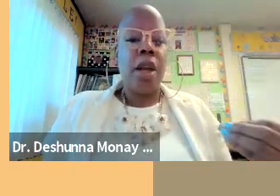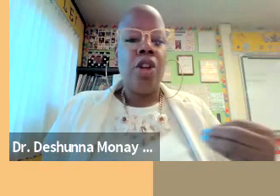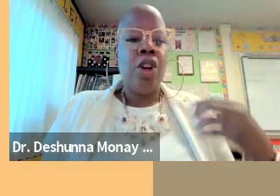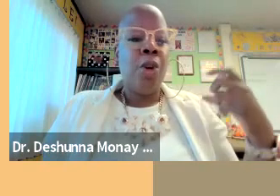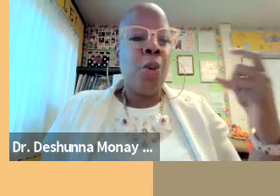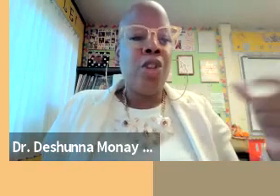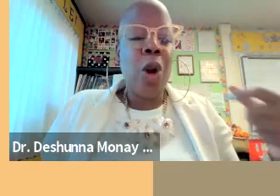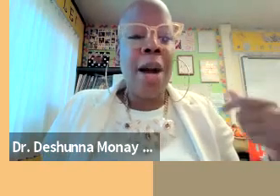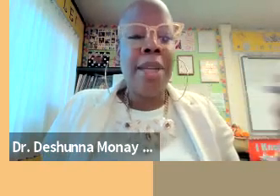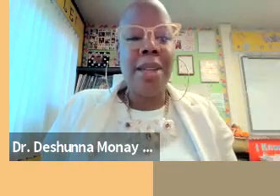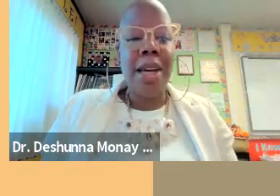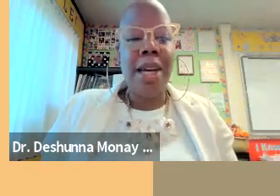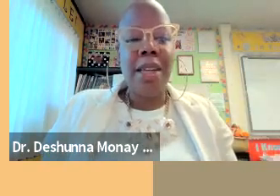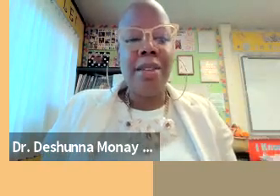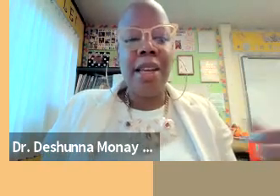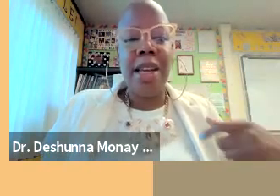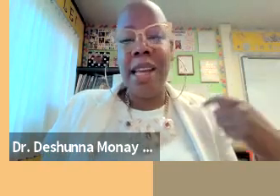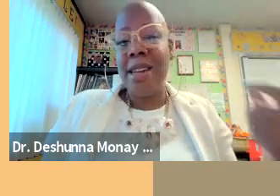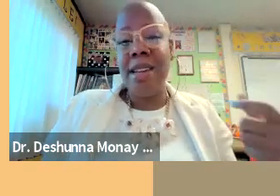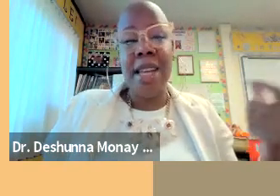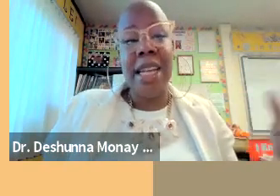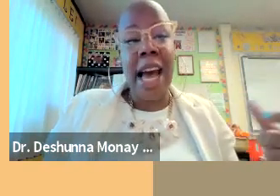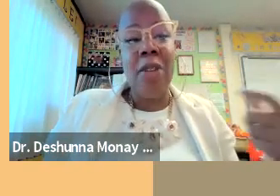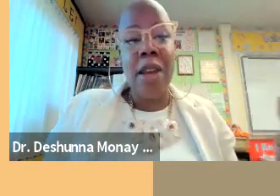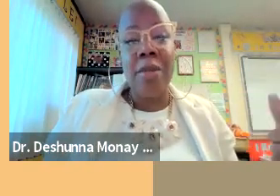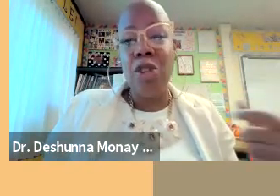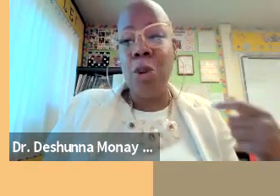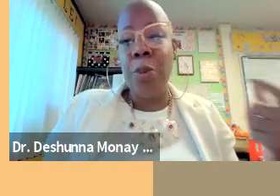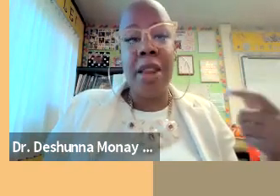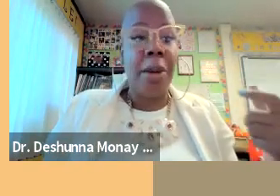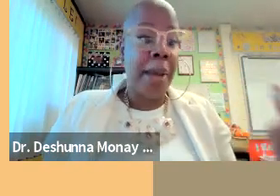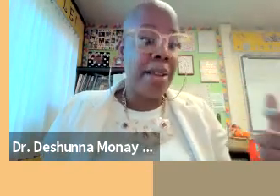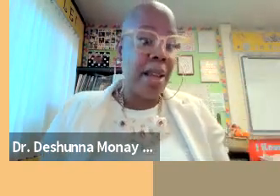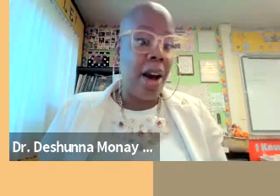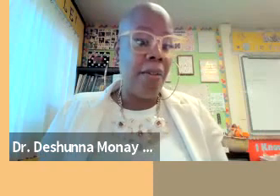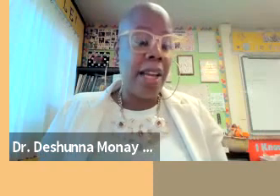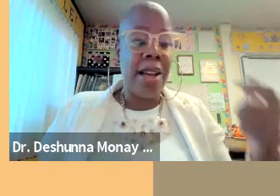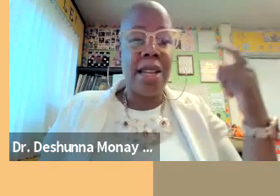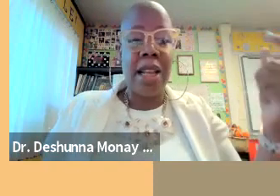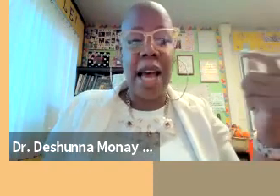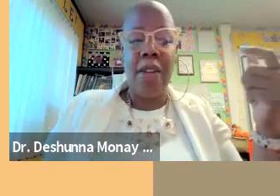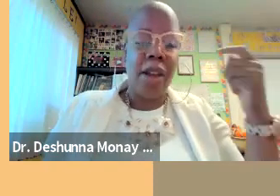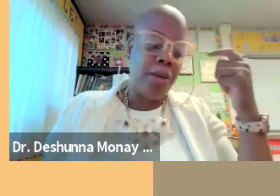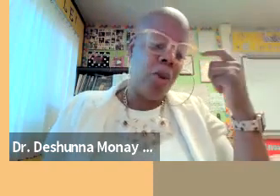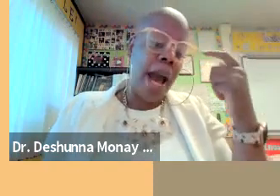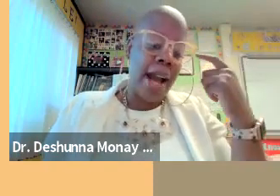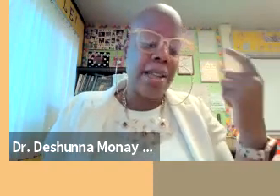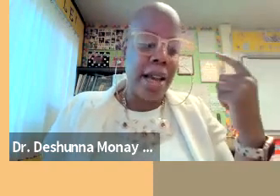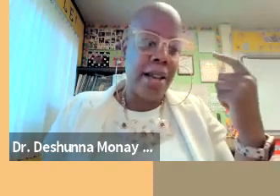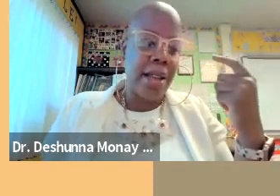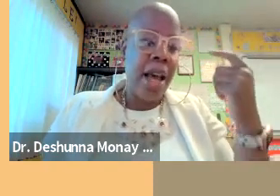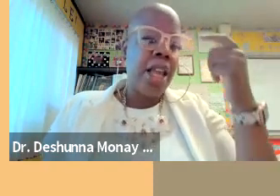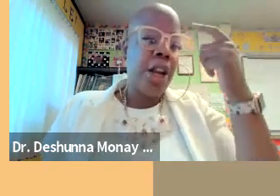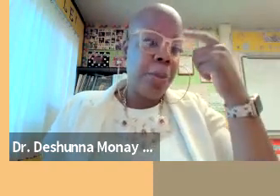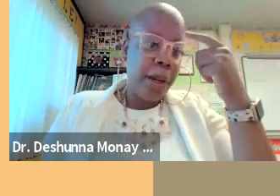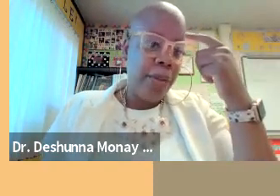so what trauma does, it doesn't allow them to be their best self. It doesn't allow them to